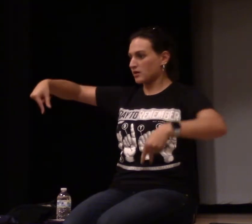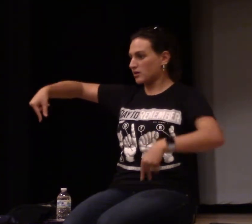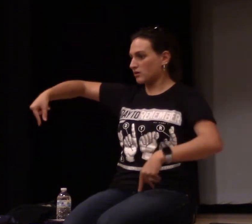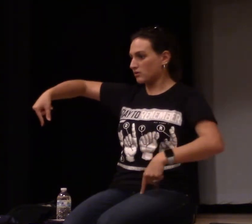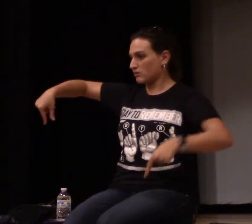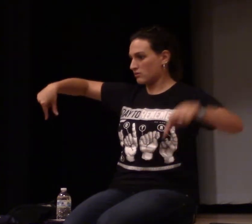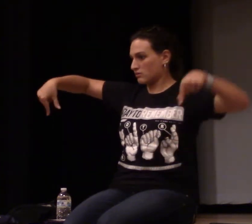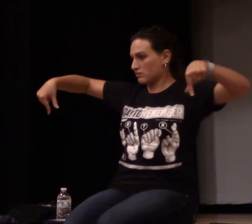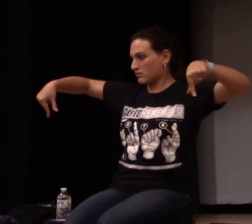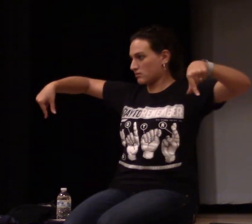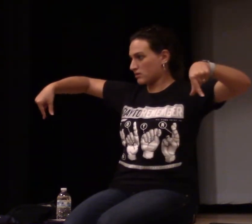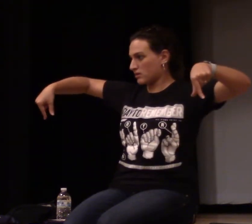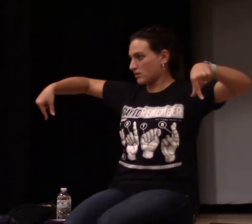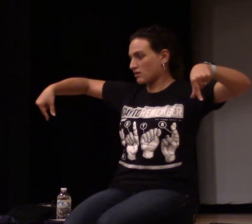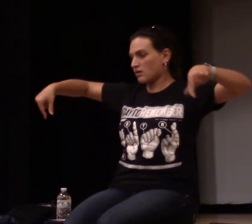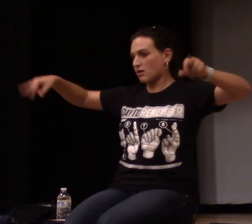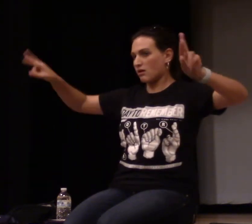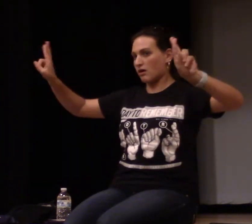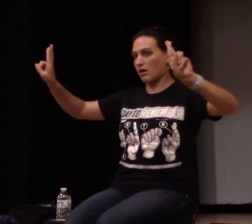Q, R,